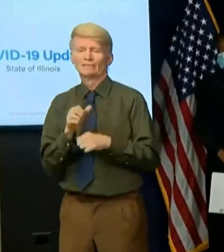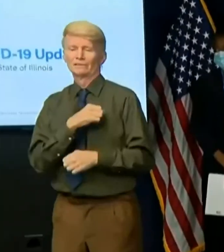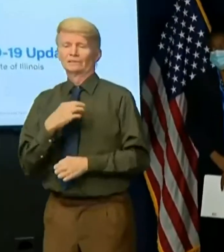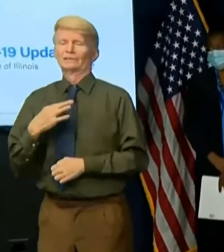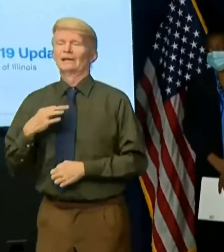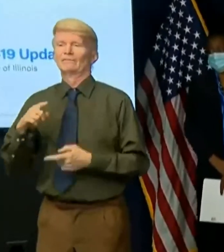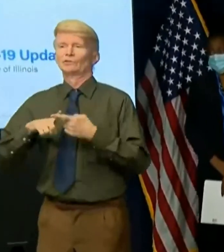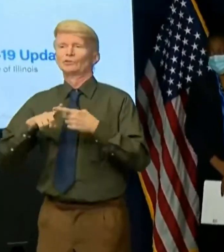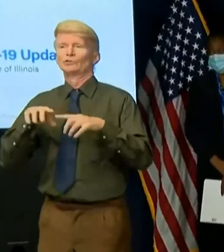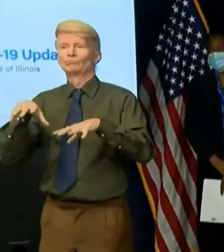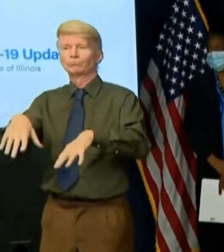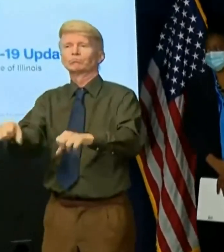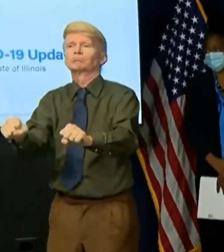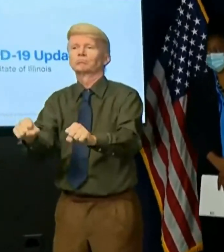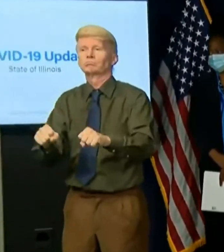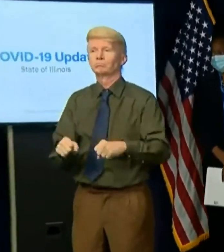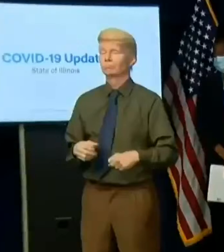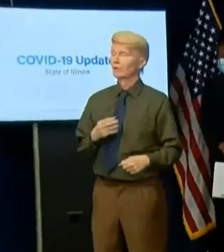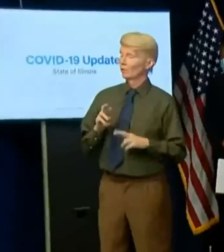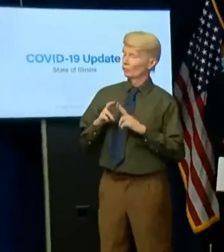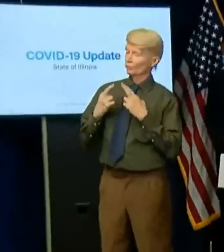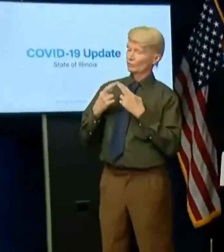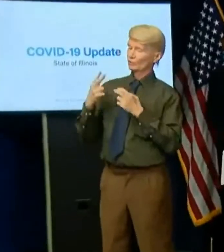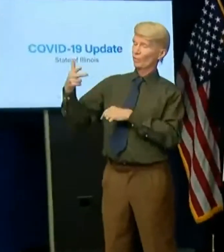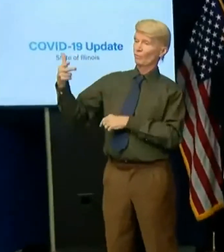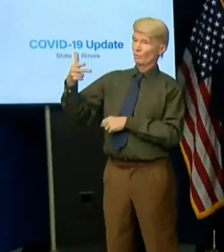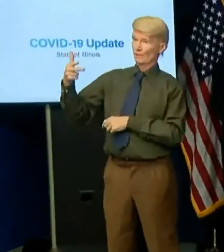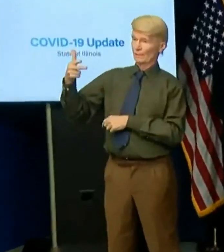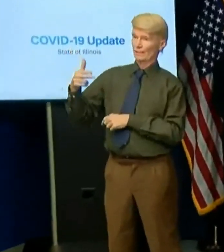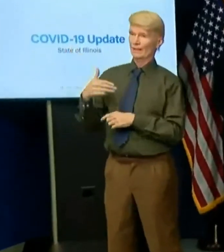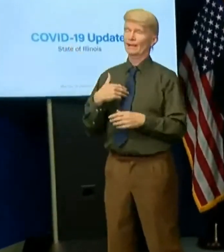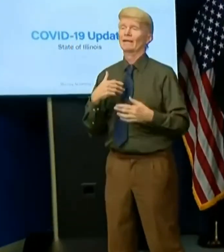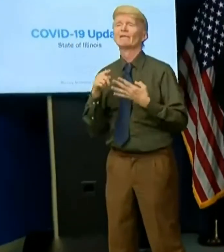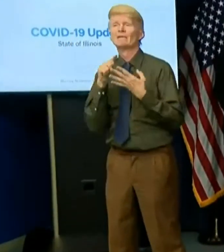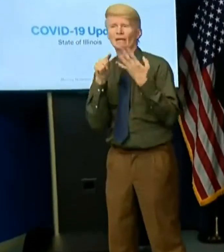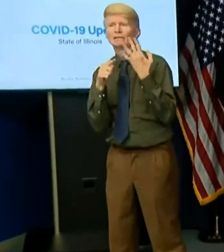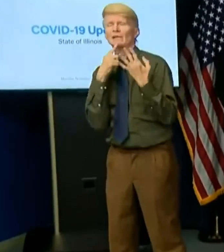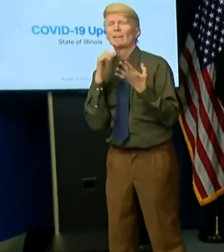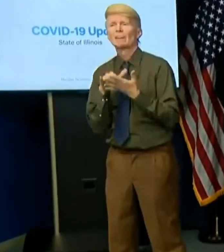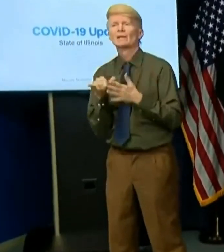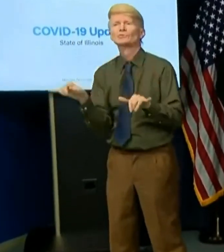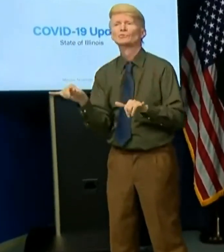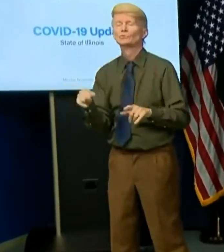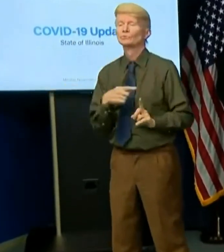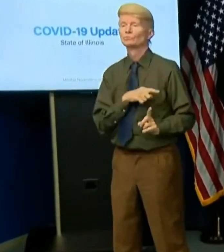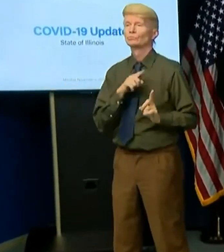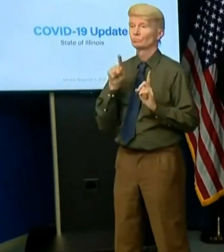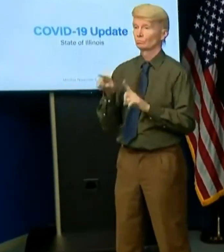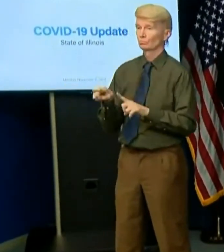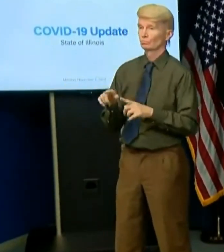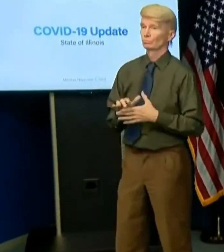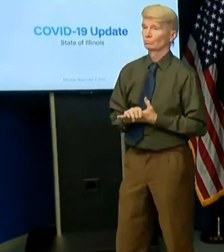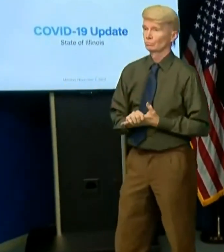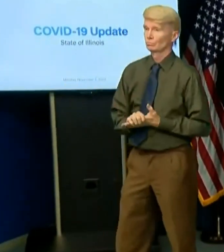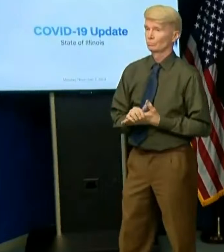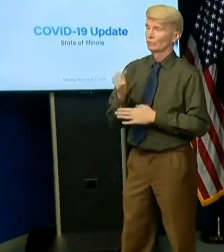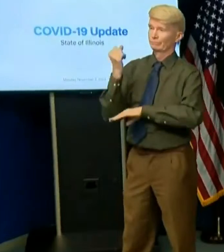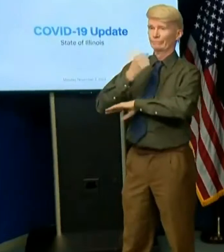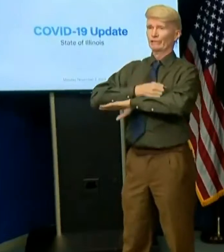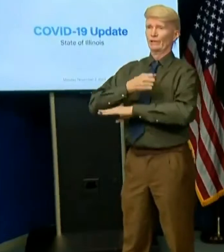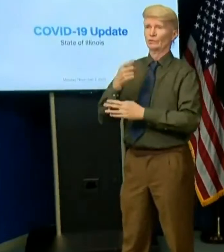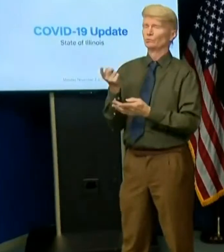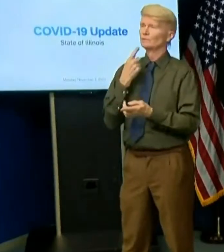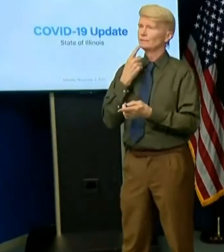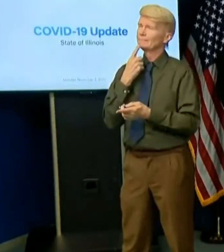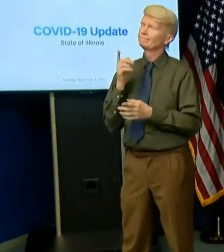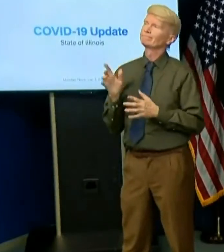3 mayors Jim Langfelder, Kyle Moore, and Andy Ezard have all said this. What's your response? Well, first of all, there's no, the word shutdown is